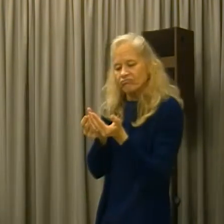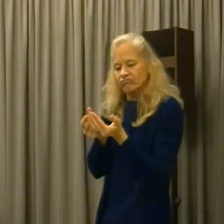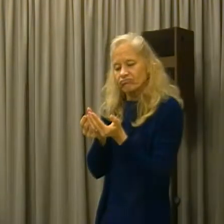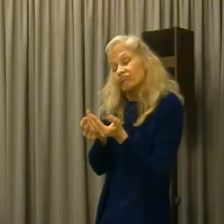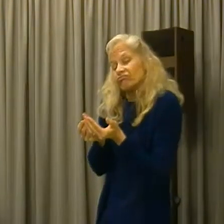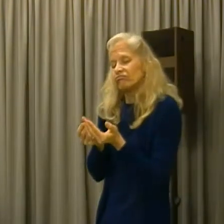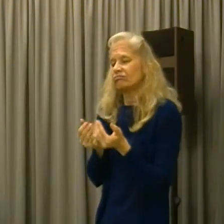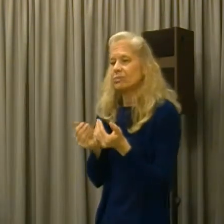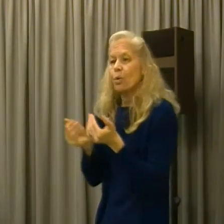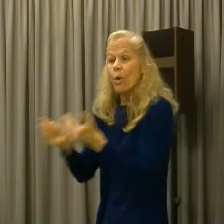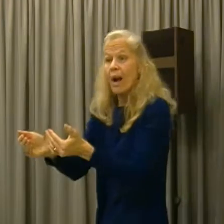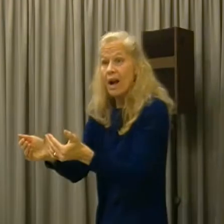I'll guarantee you.